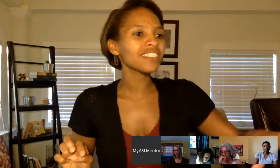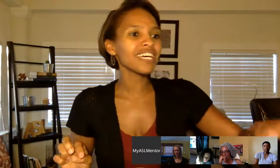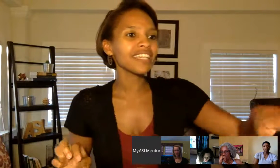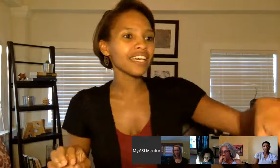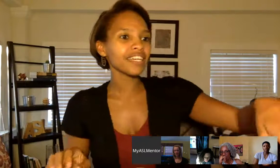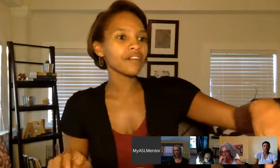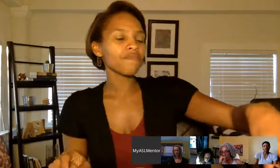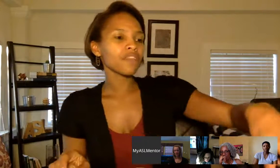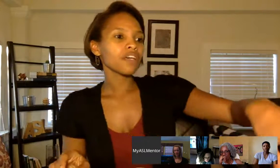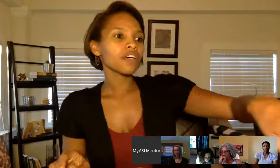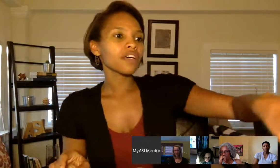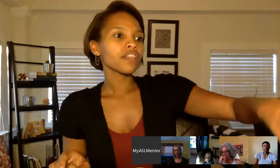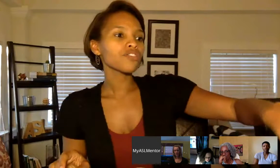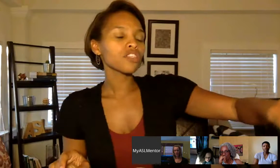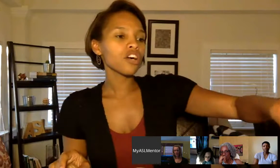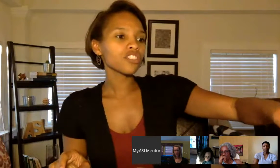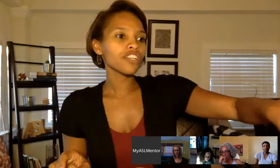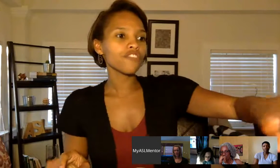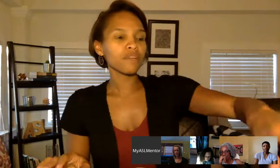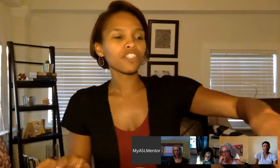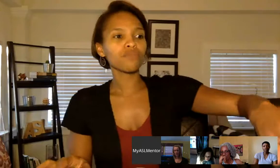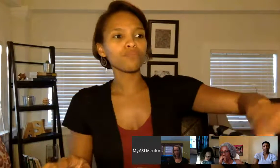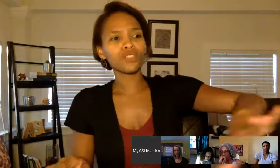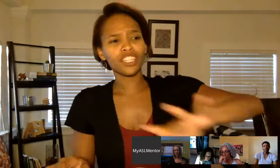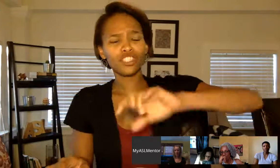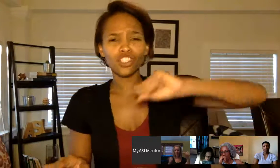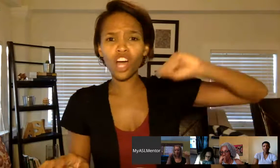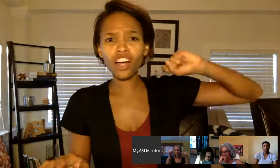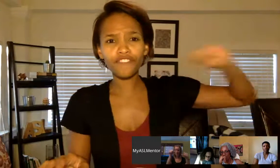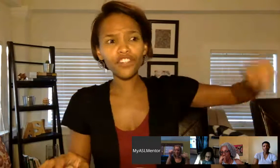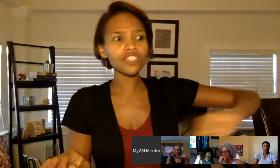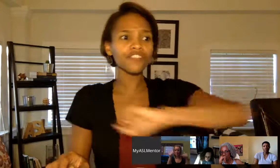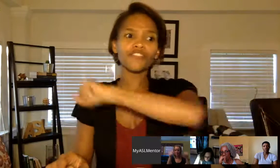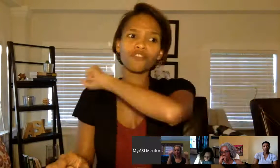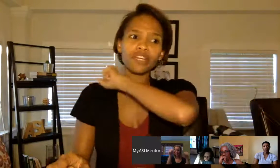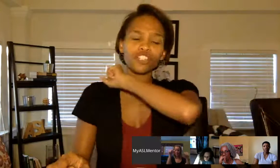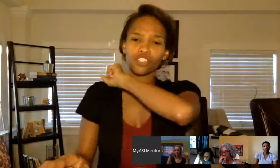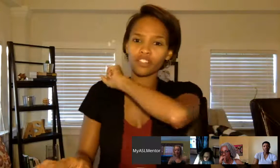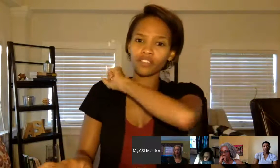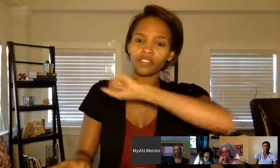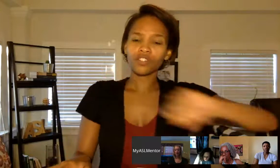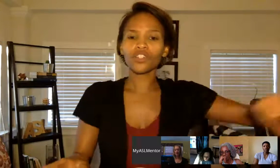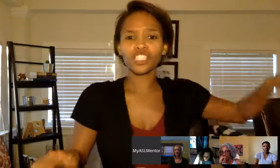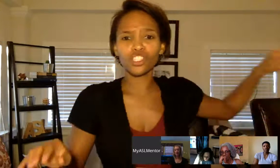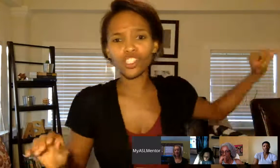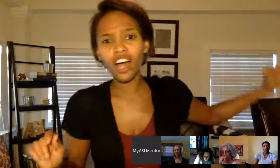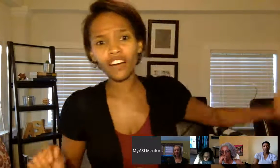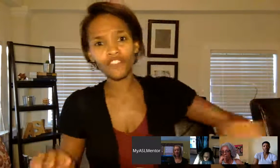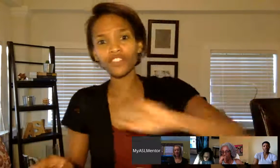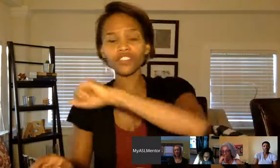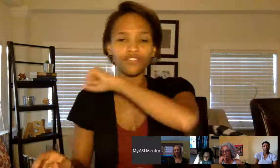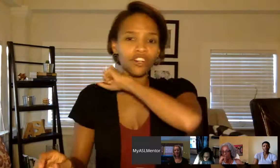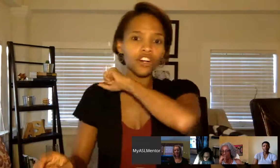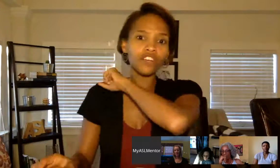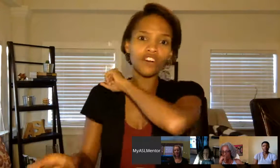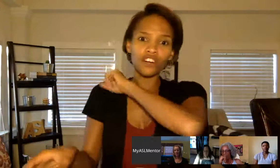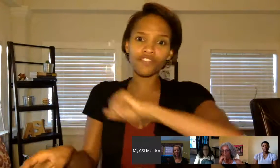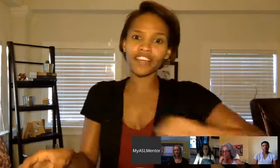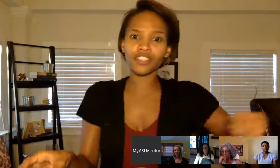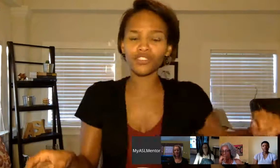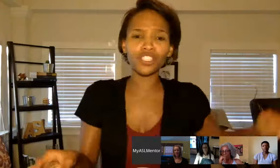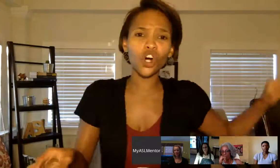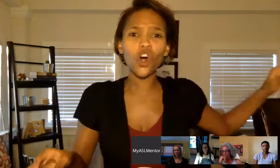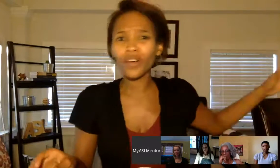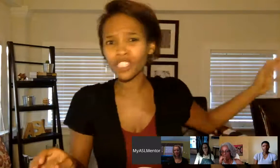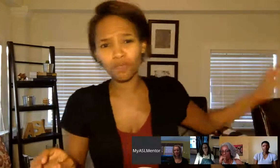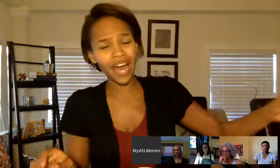if this said there's a large information board that's chock full of information, or that's chock full of all of our